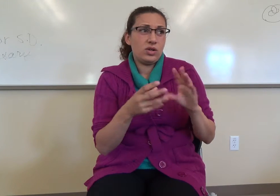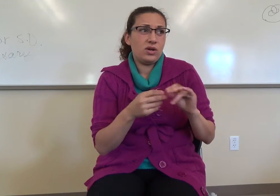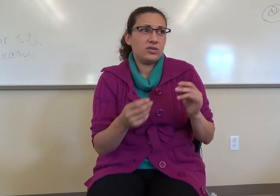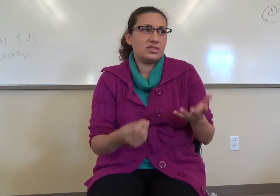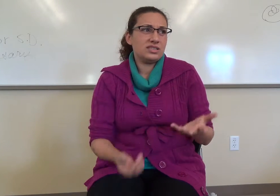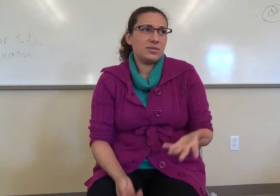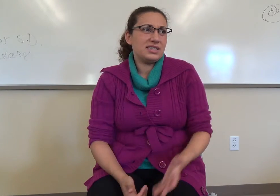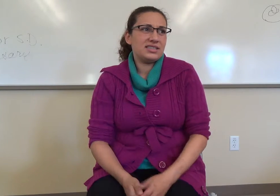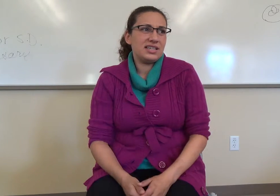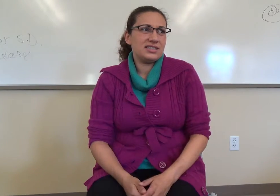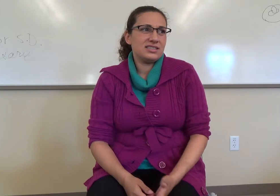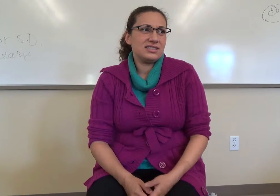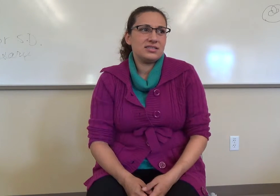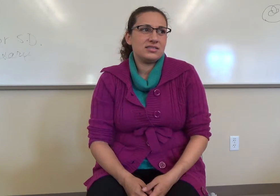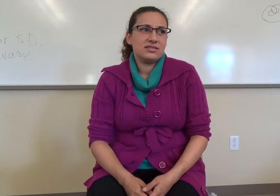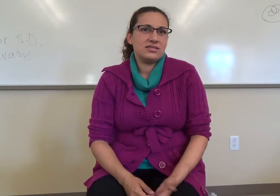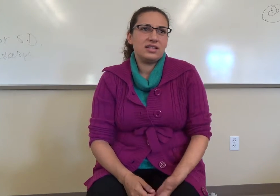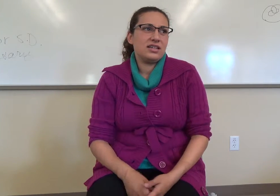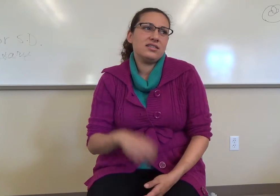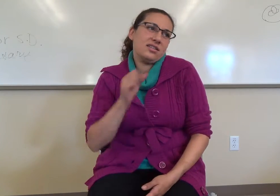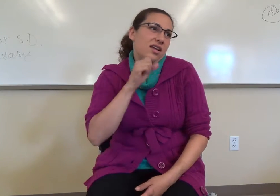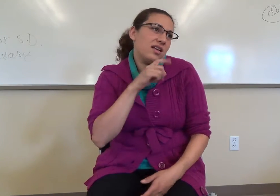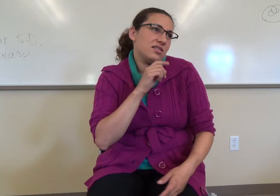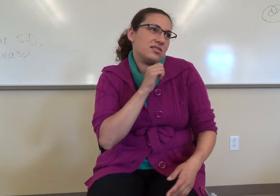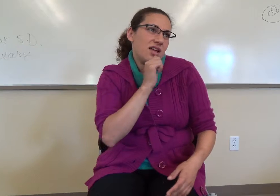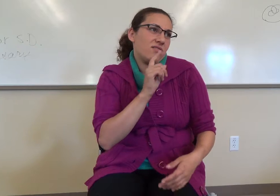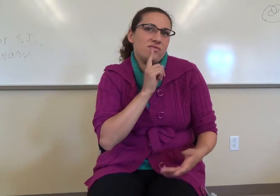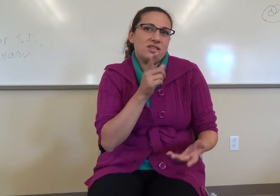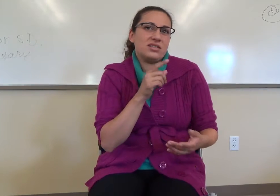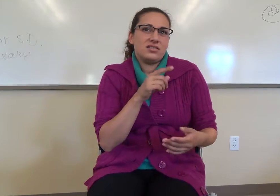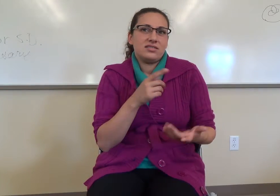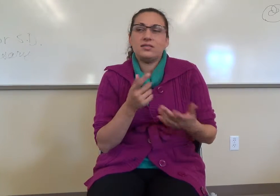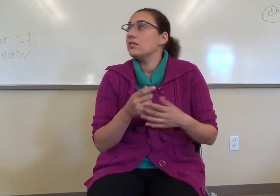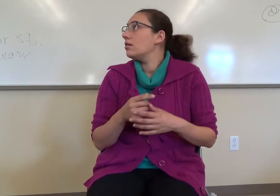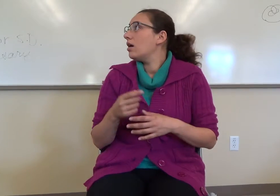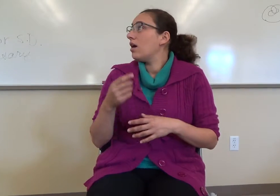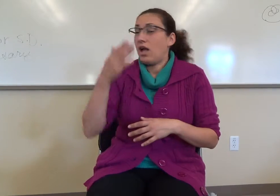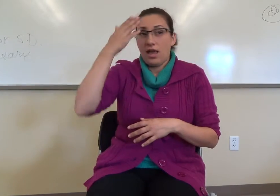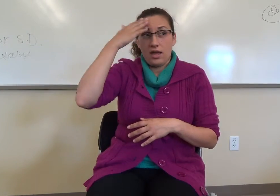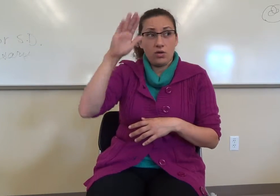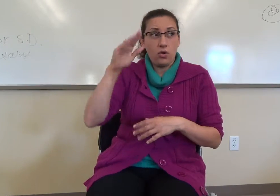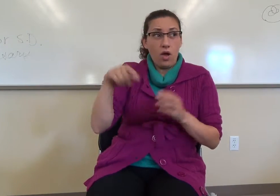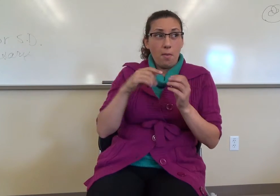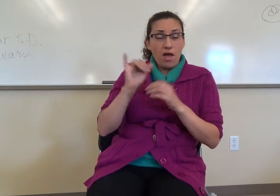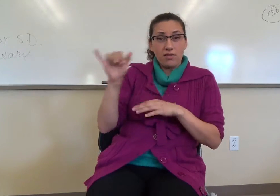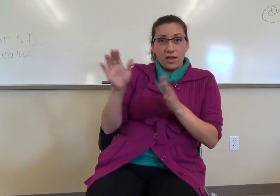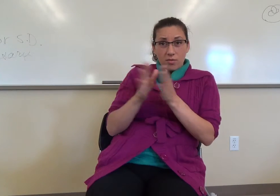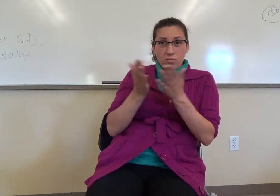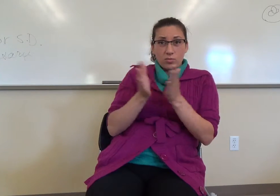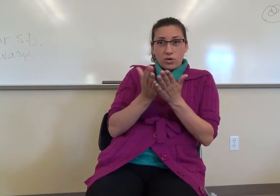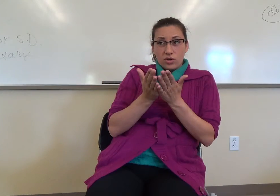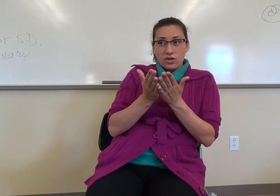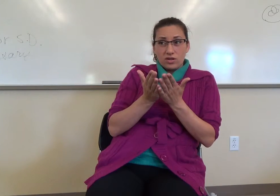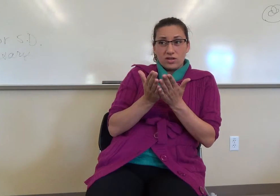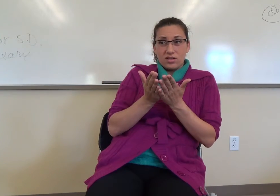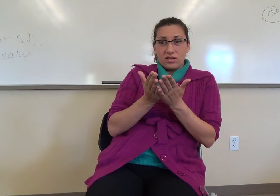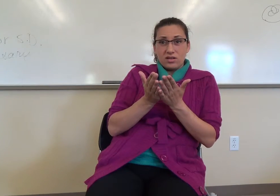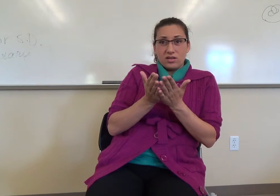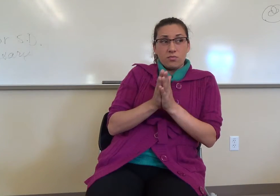No, it doesn't make sense. Not really, Yeah. unless, now I'm not familiar with this book, but it could be that it